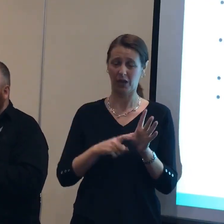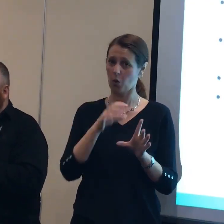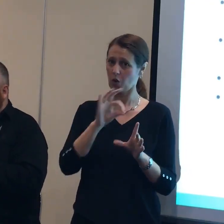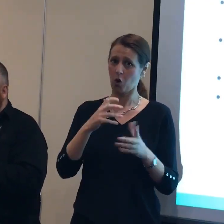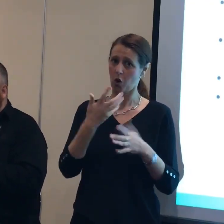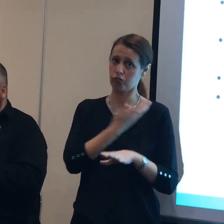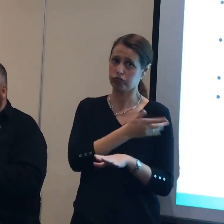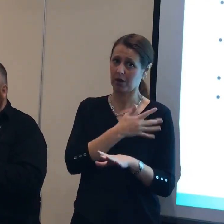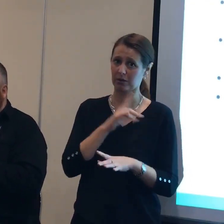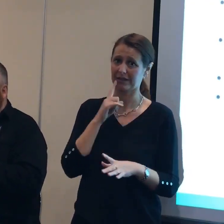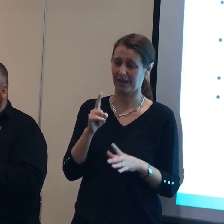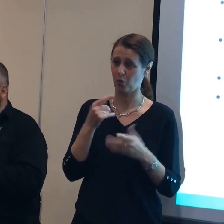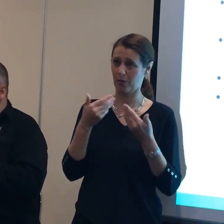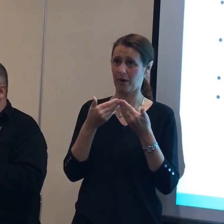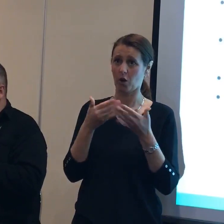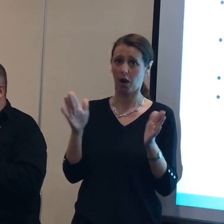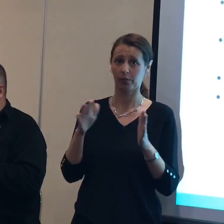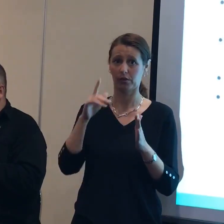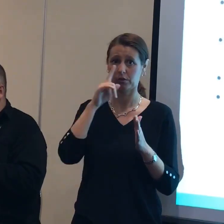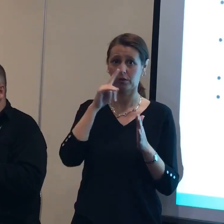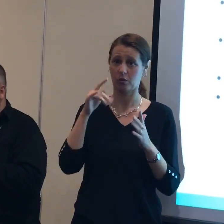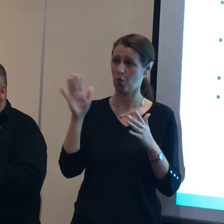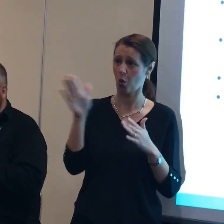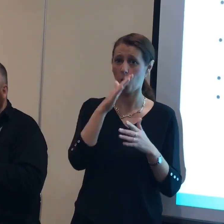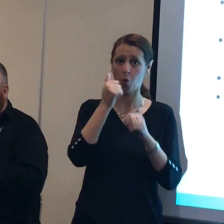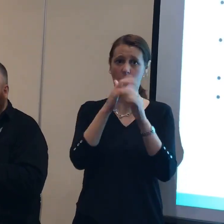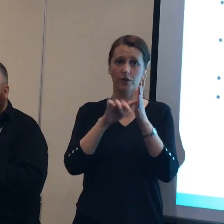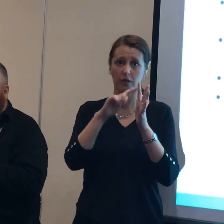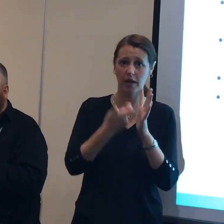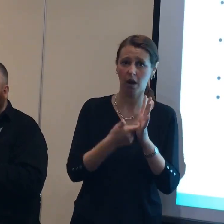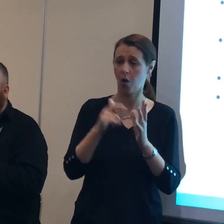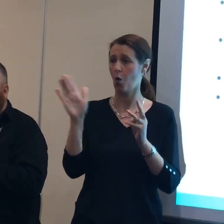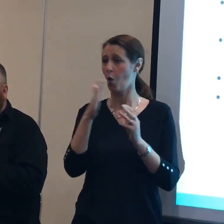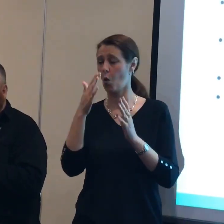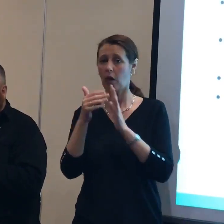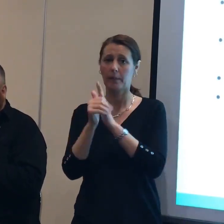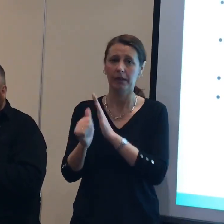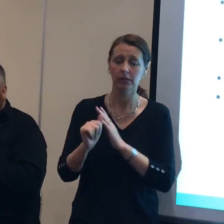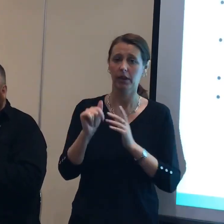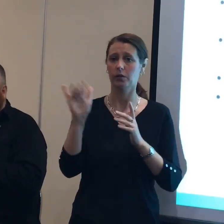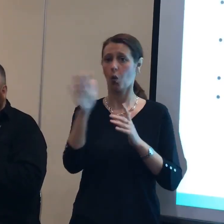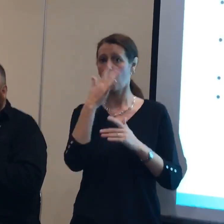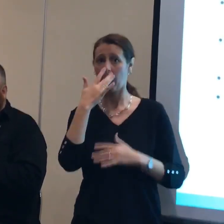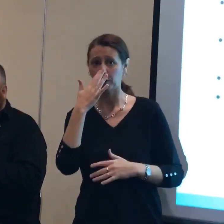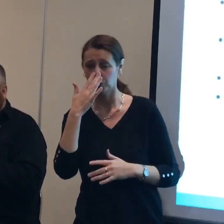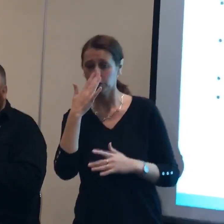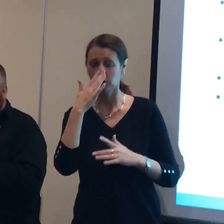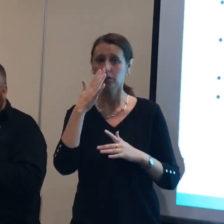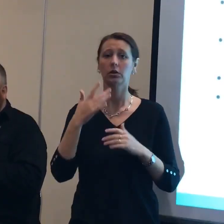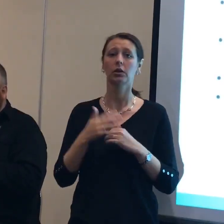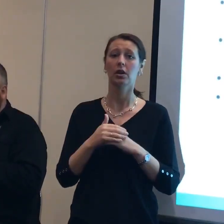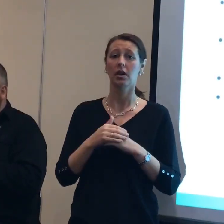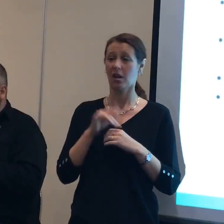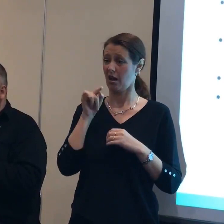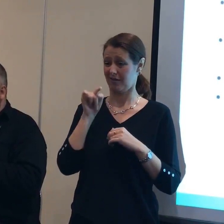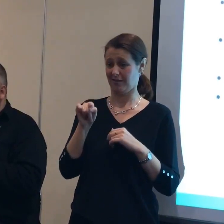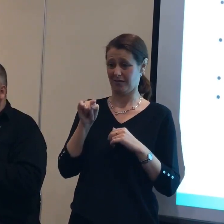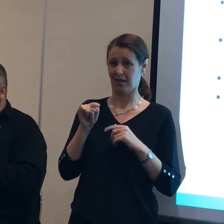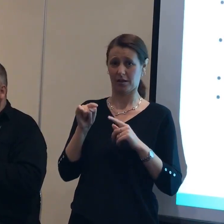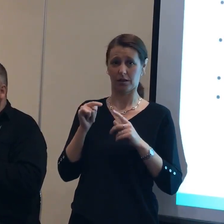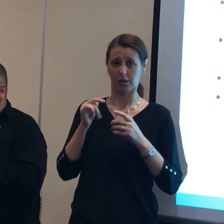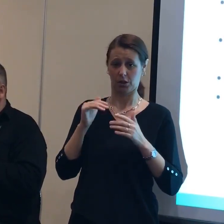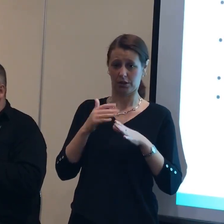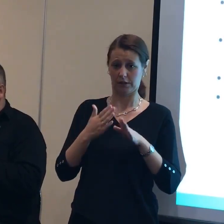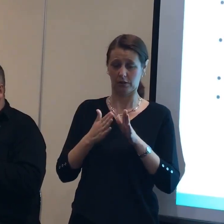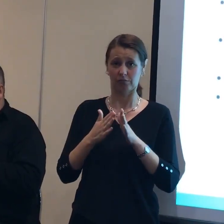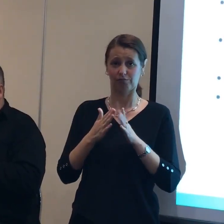say, have been open to people of all genders, all abilities, and all ages. And that's been